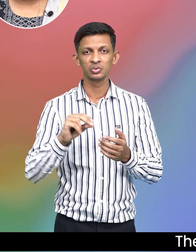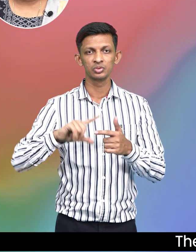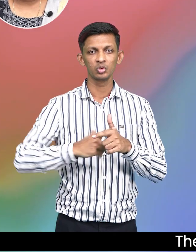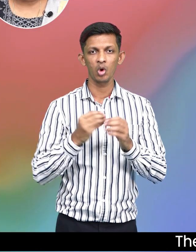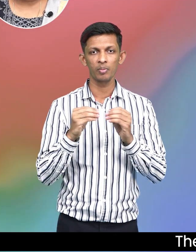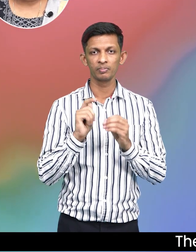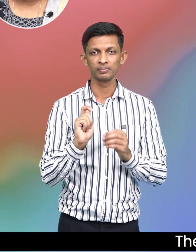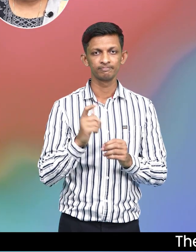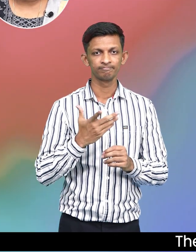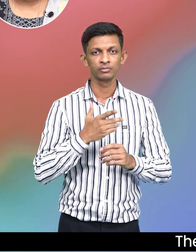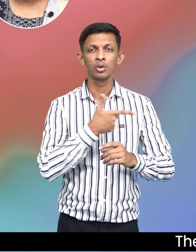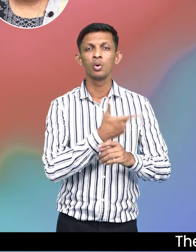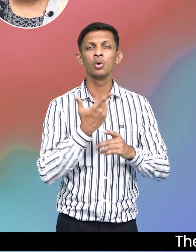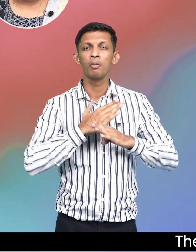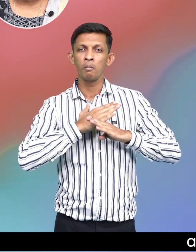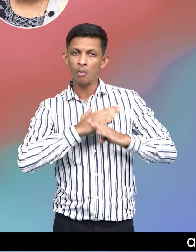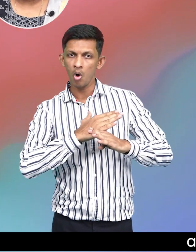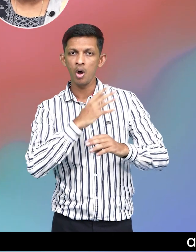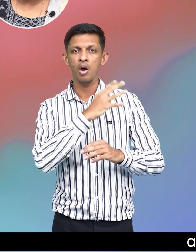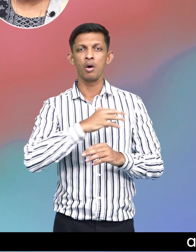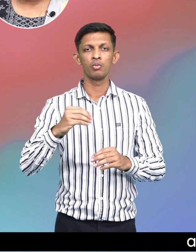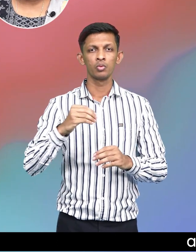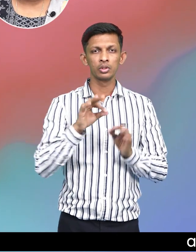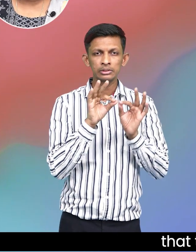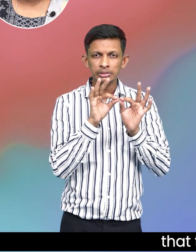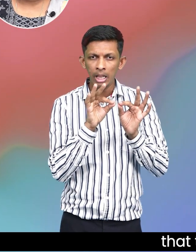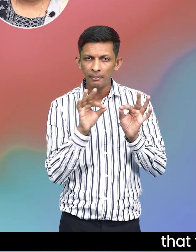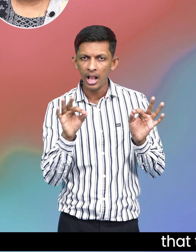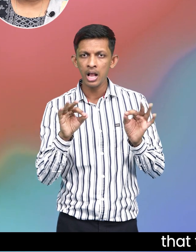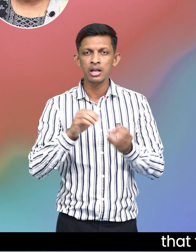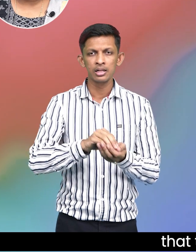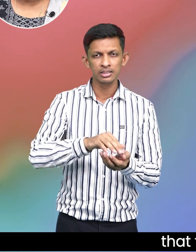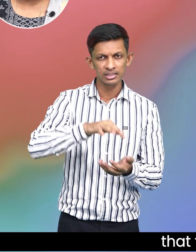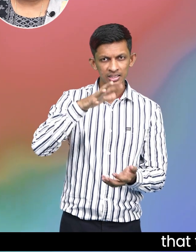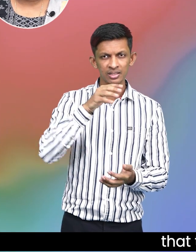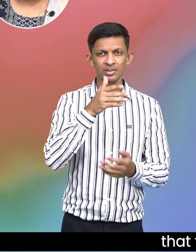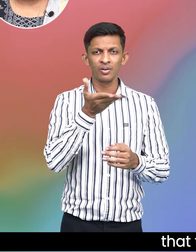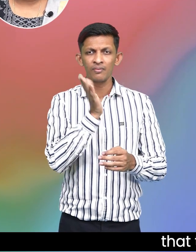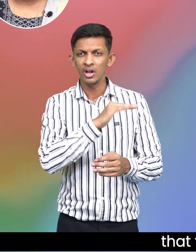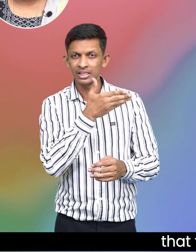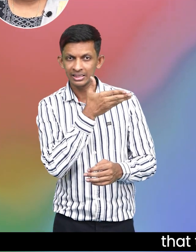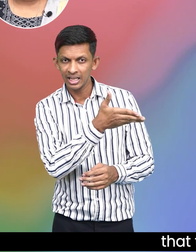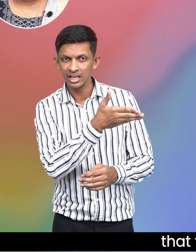There is no job security and decent income that they were aspiring for.